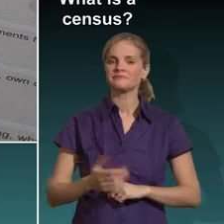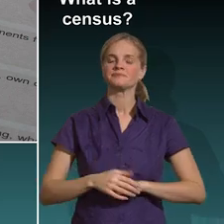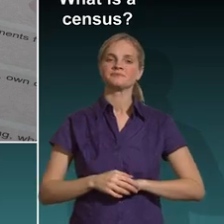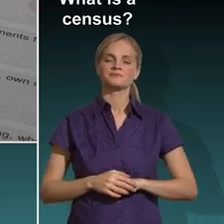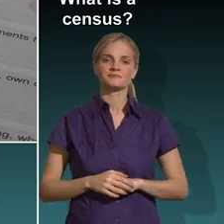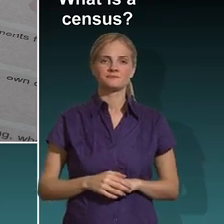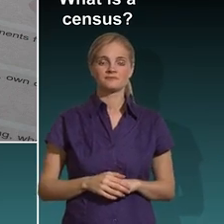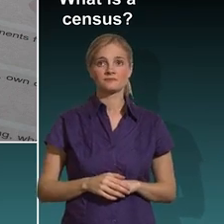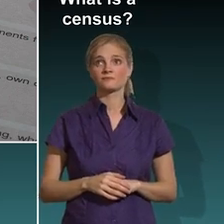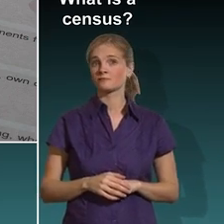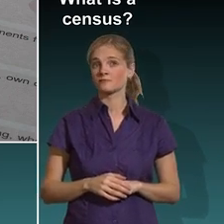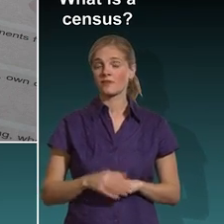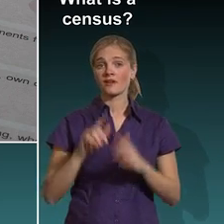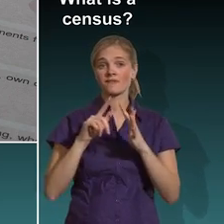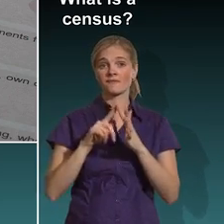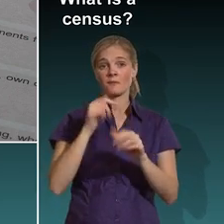Why?